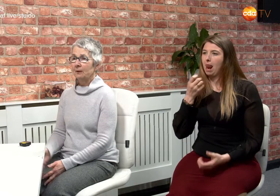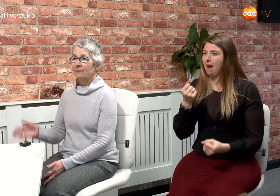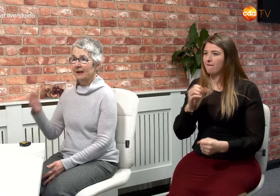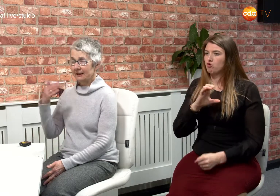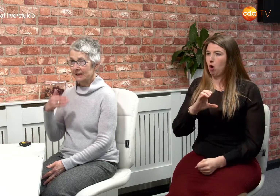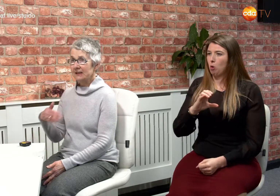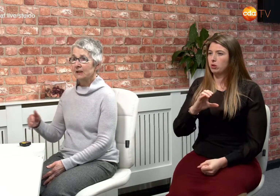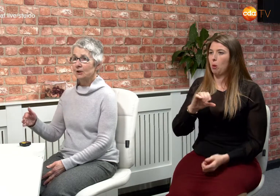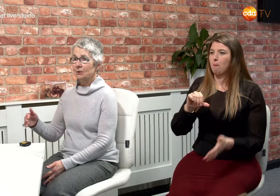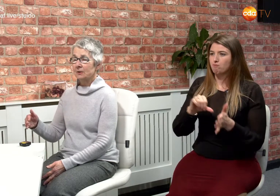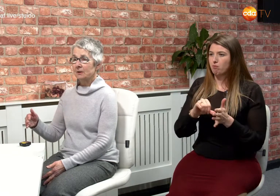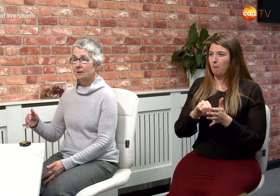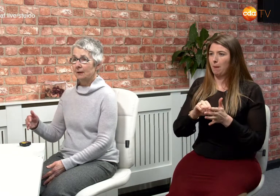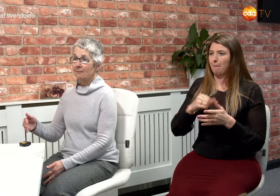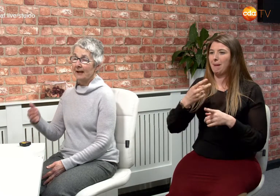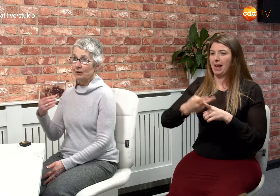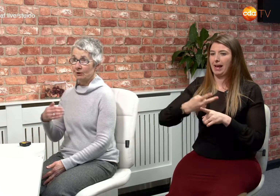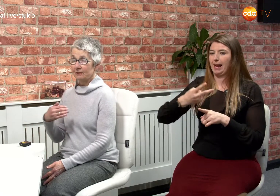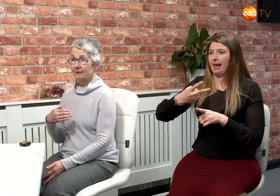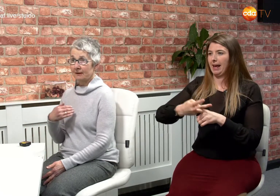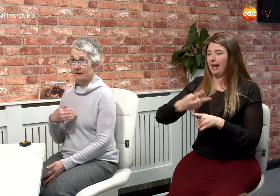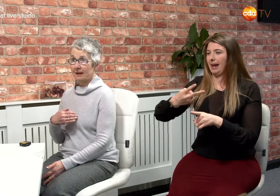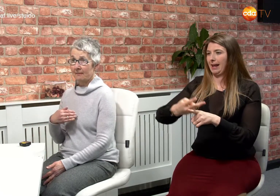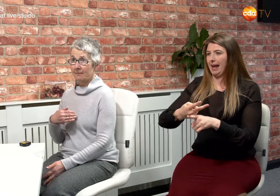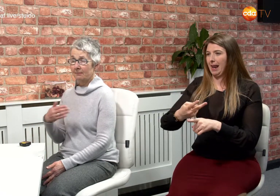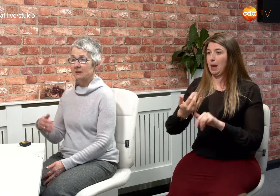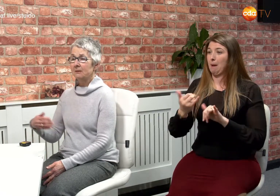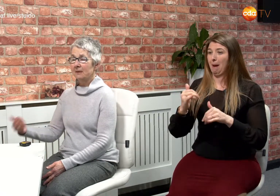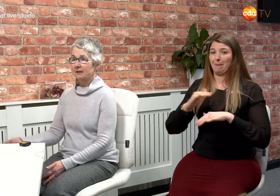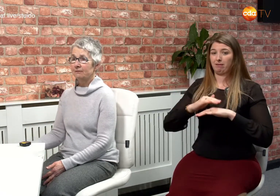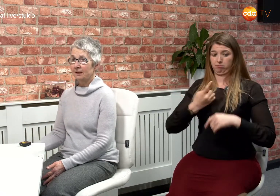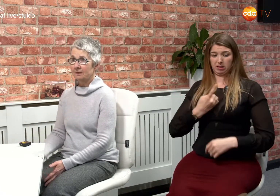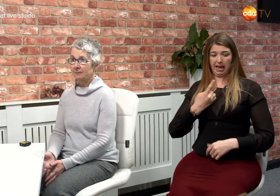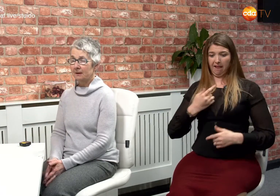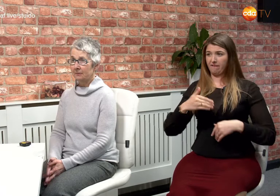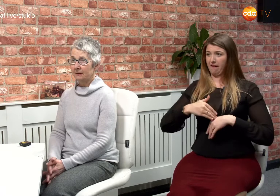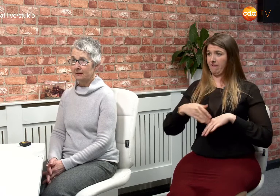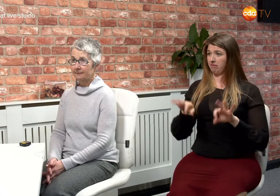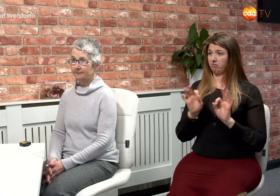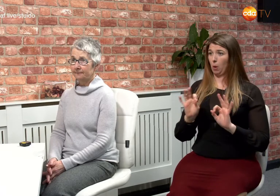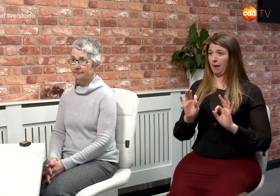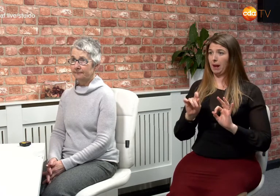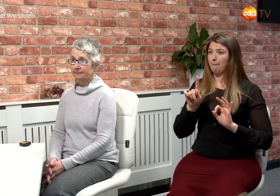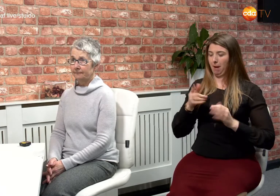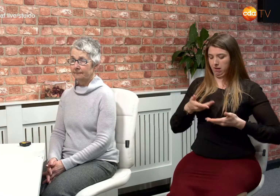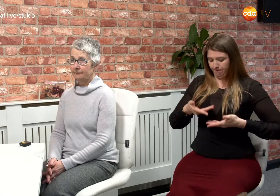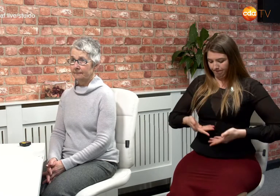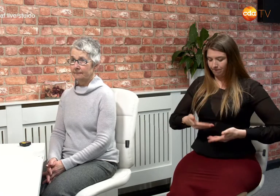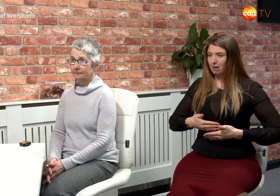have a problem that continues. Might not affect them, but it might affect a baby.